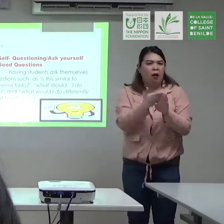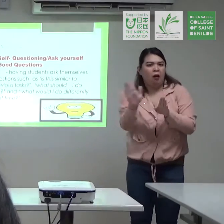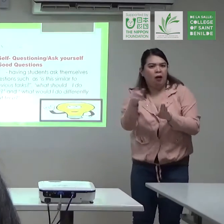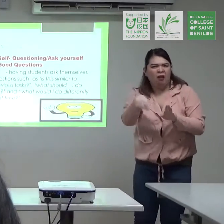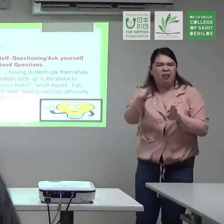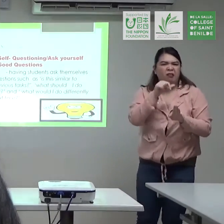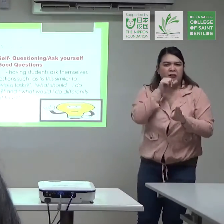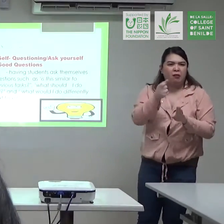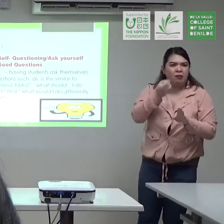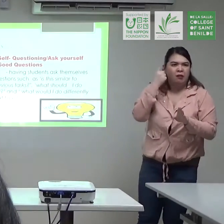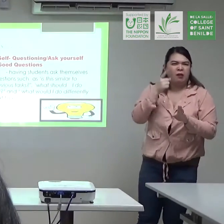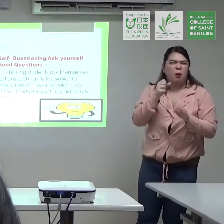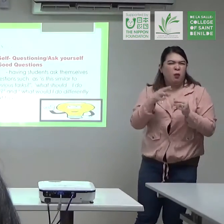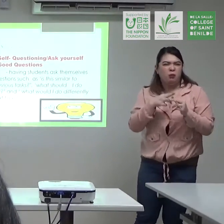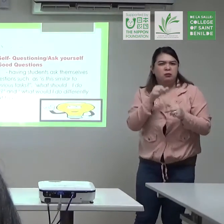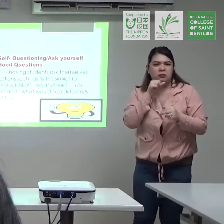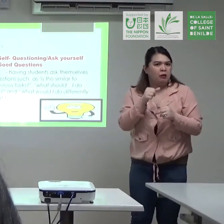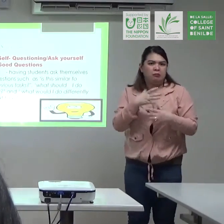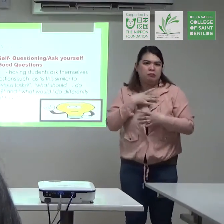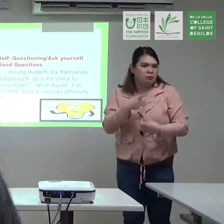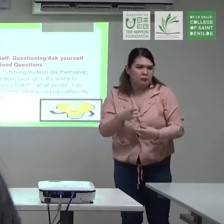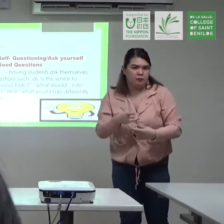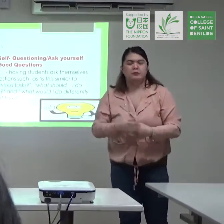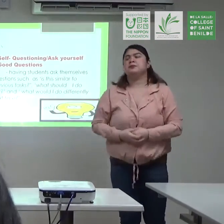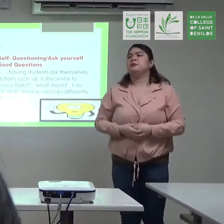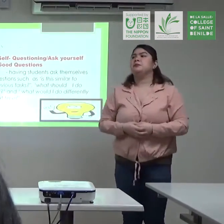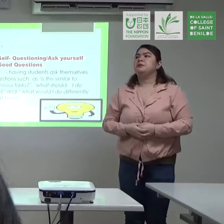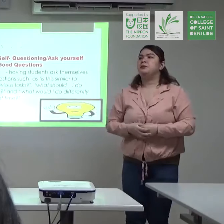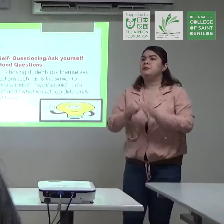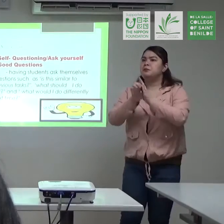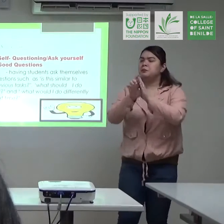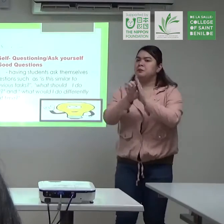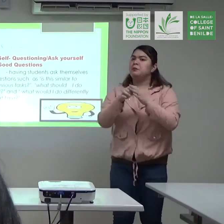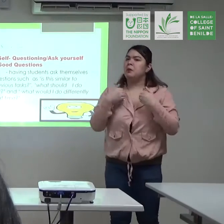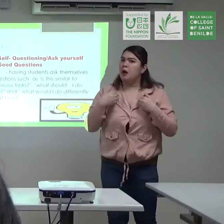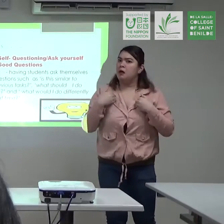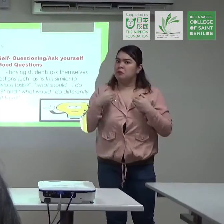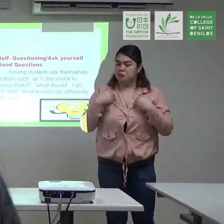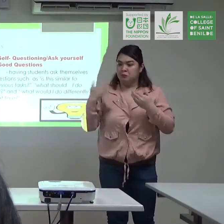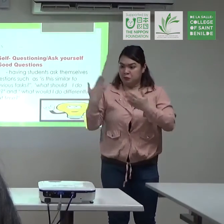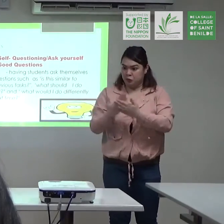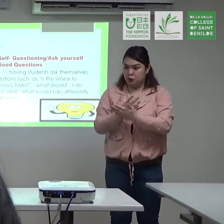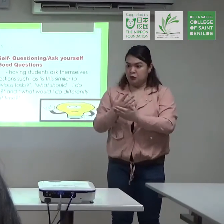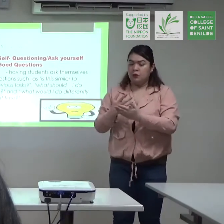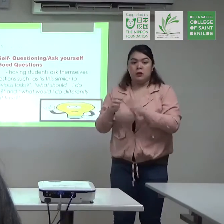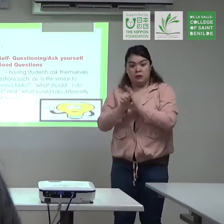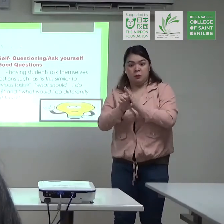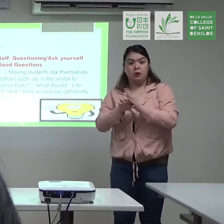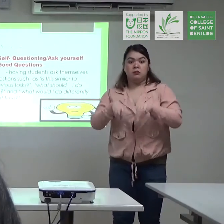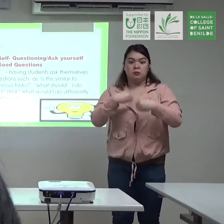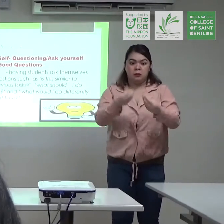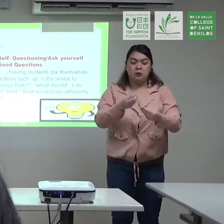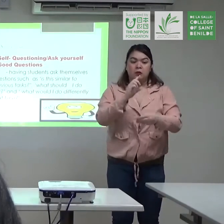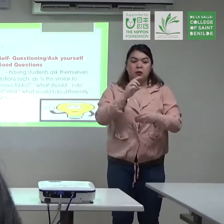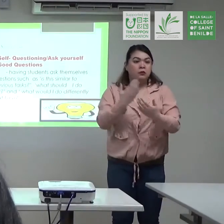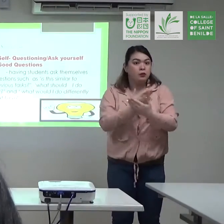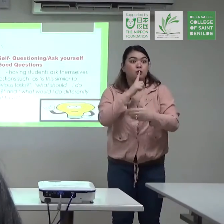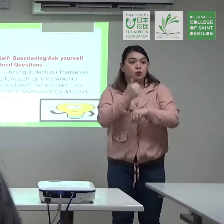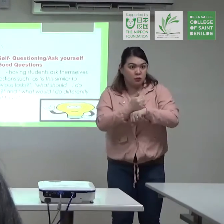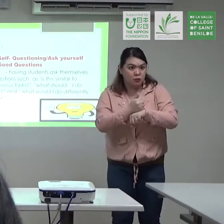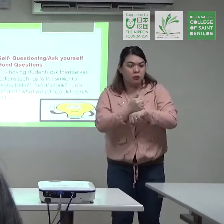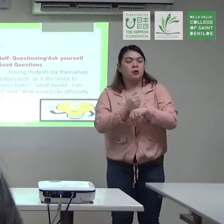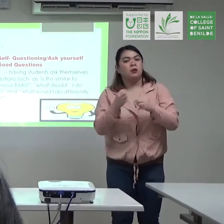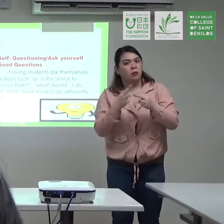task that I'm being given a new assignment that I'm supposed to do, the